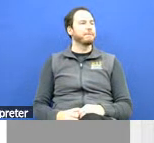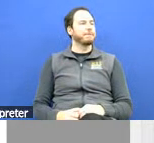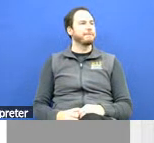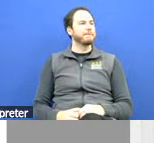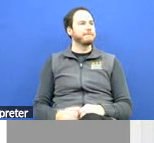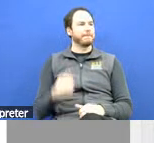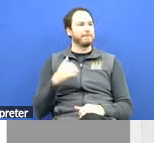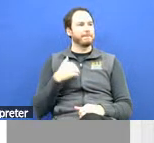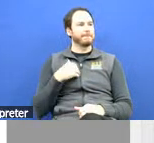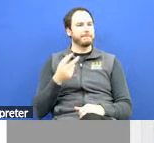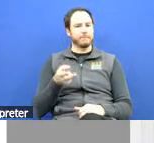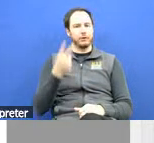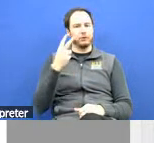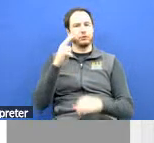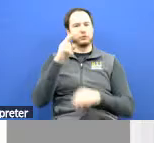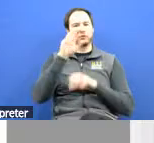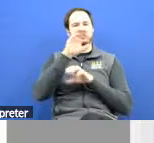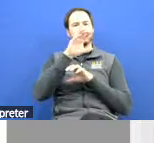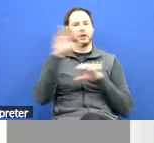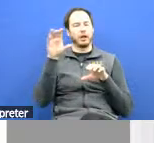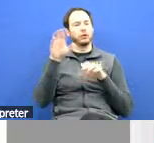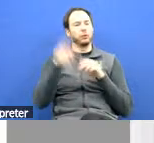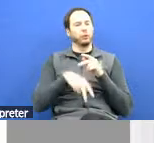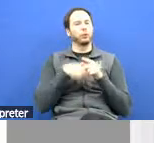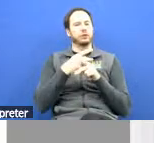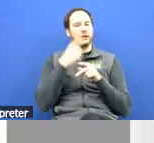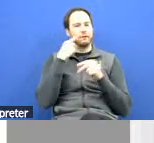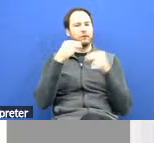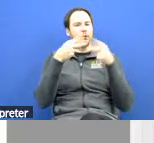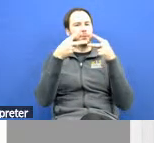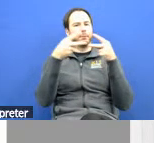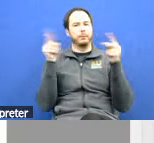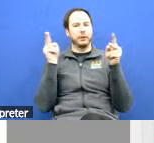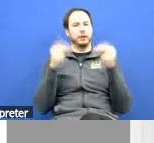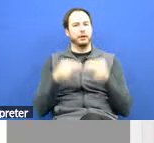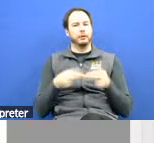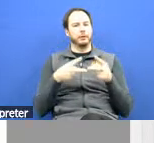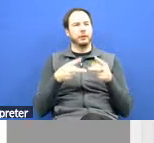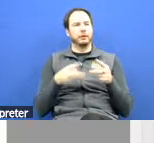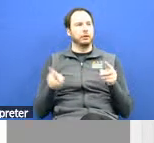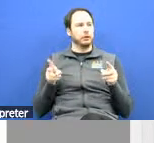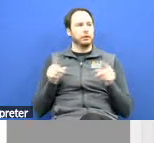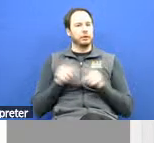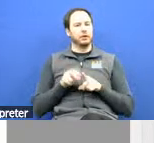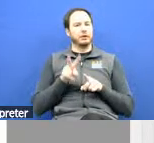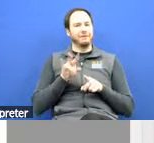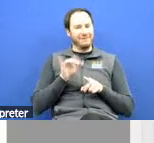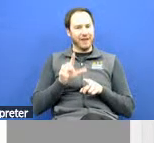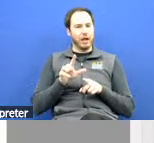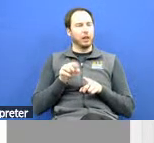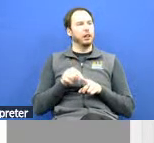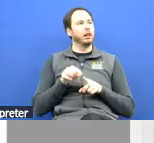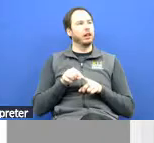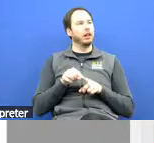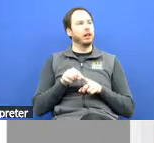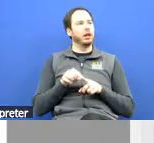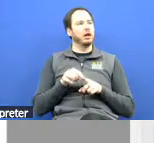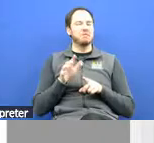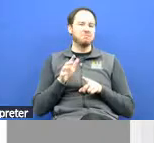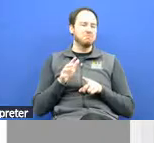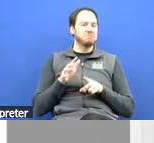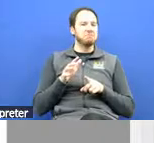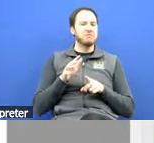two categories of split rail fences, because like the bottom ones, like the vinyl, whereas those wouldn't